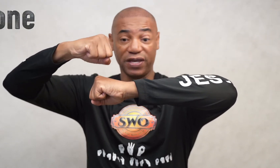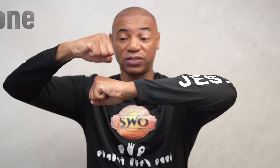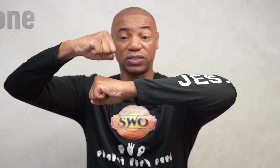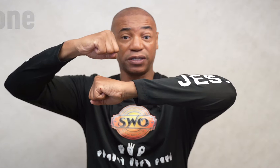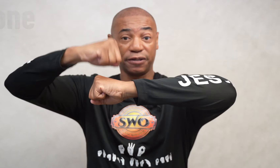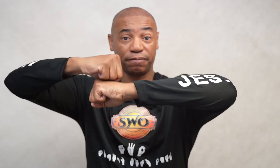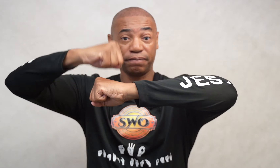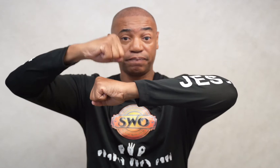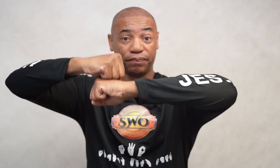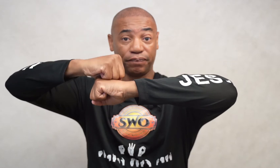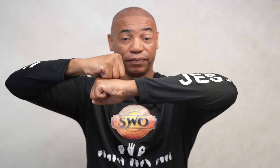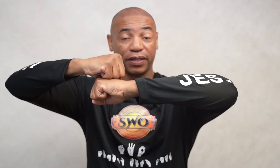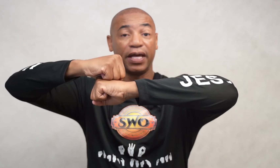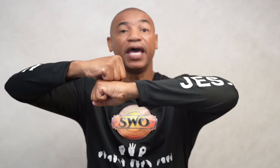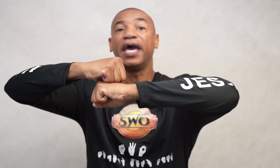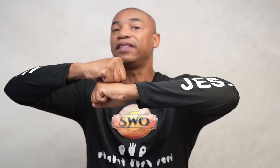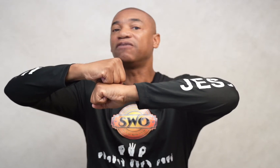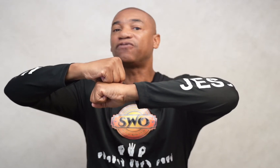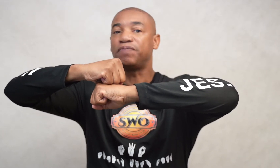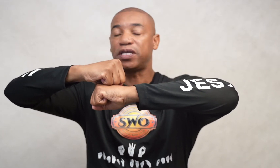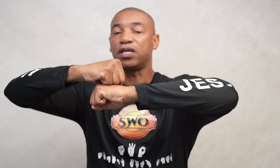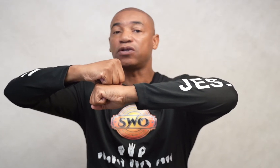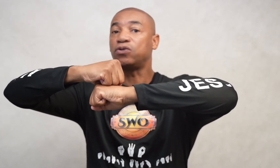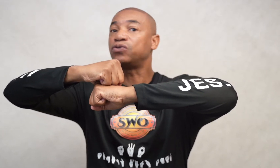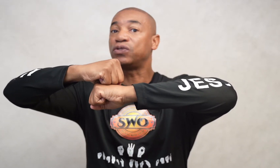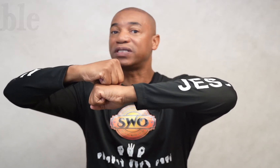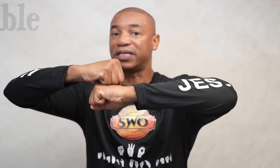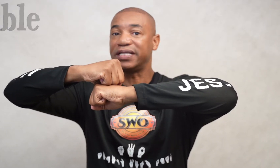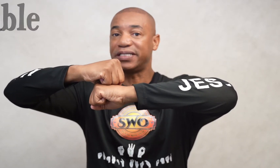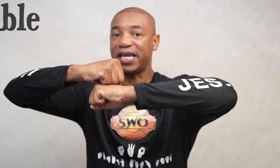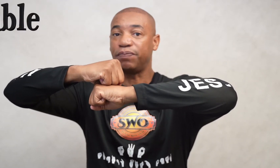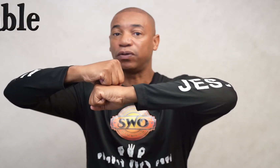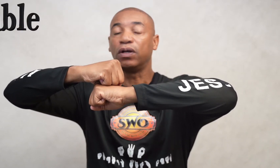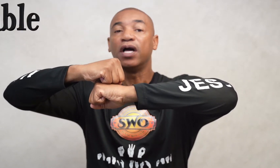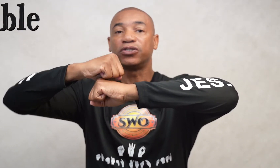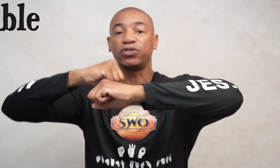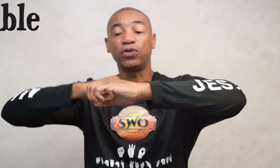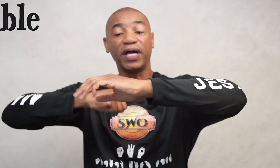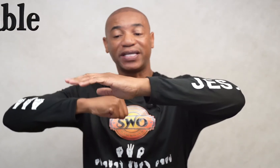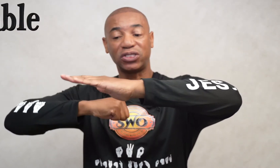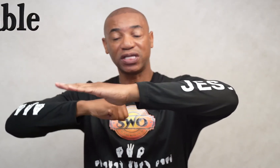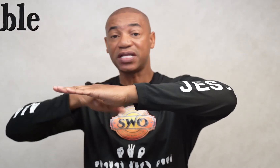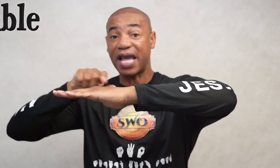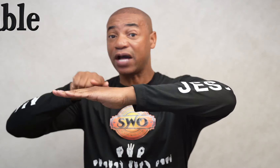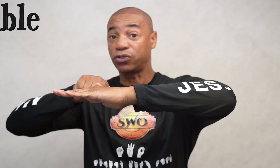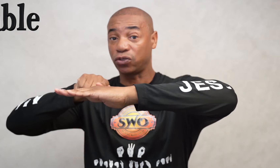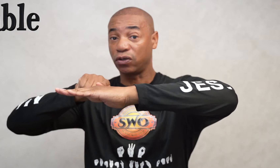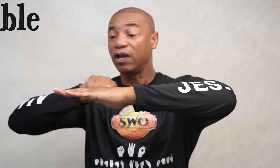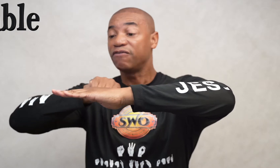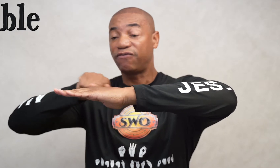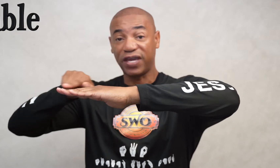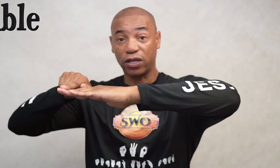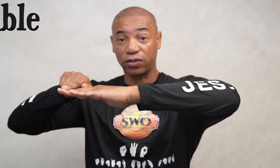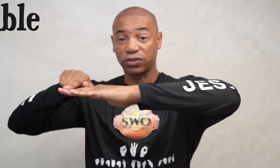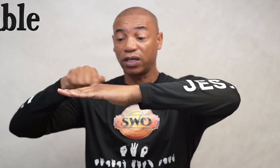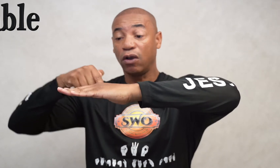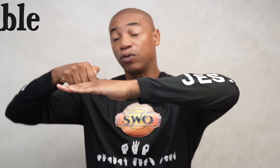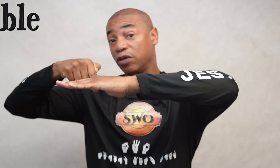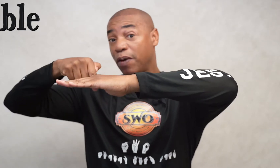fist. And then from here, you'll do the sign table. So you'll extend out your fingers with the palm